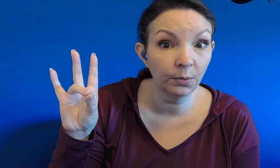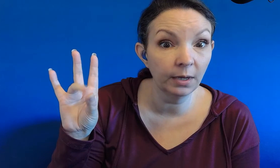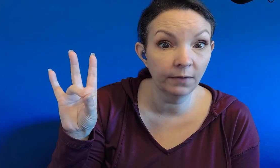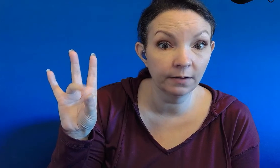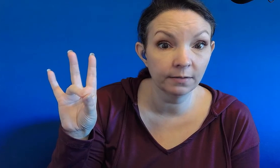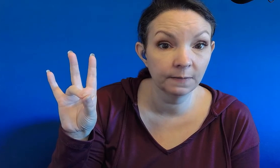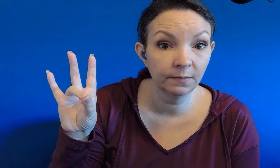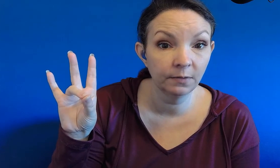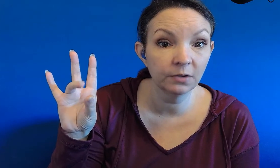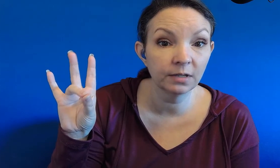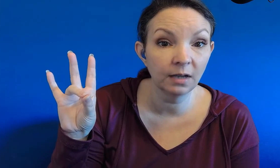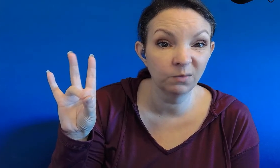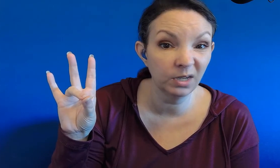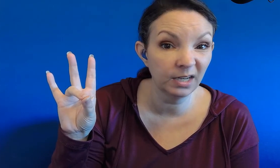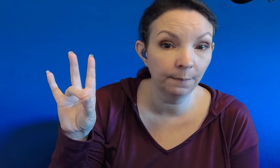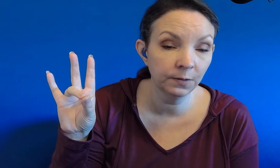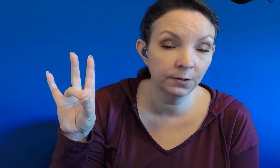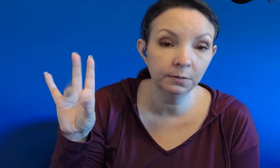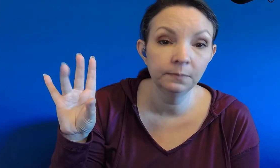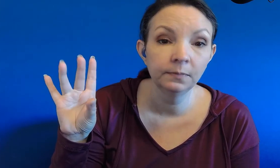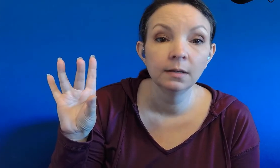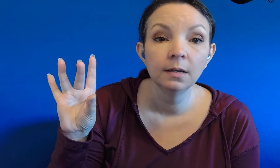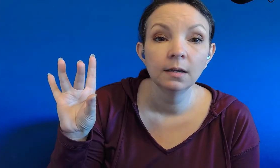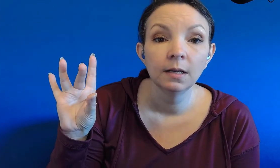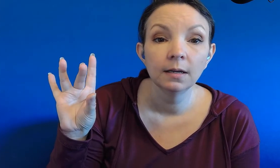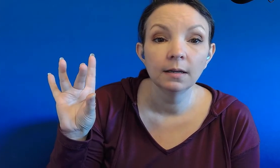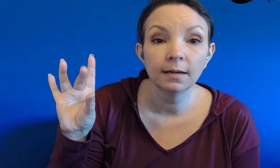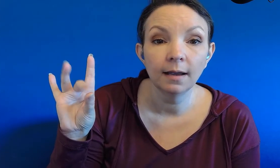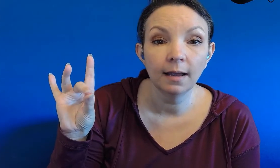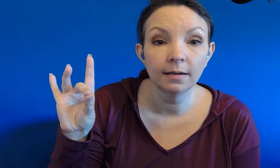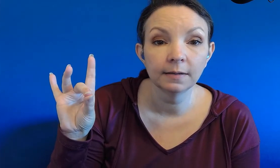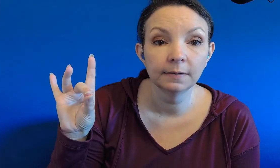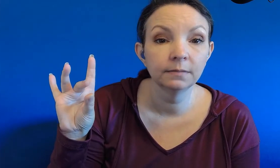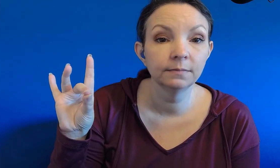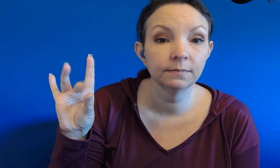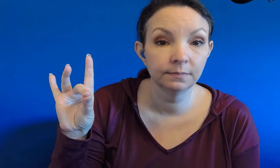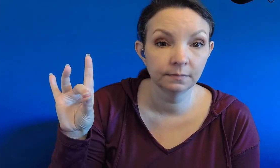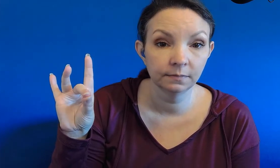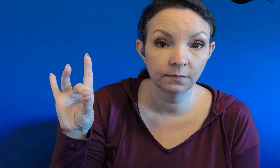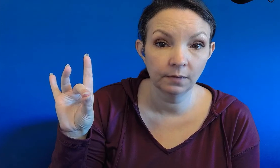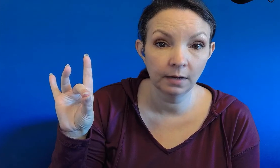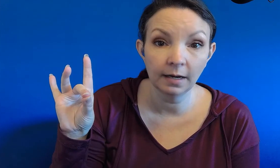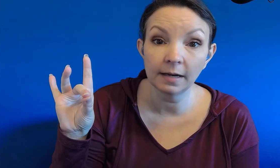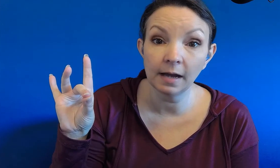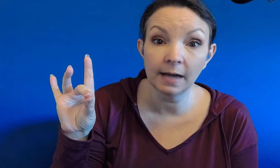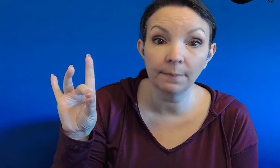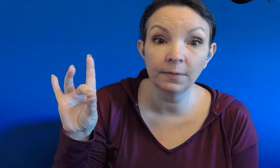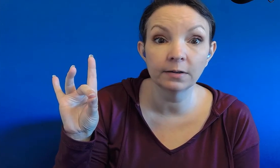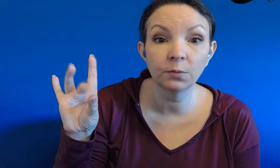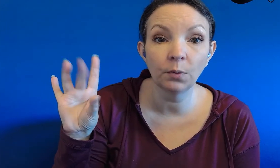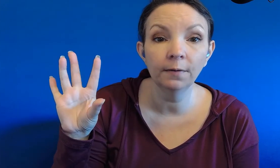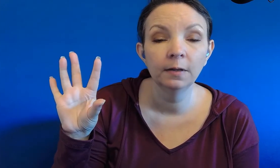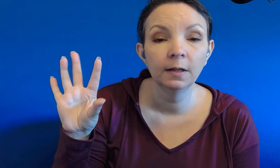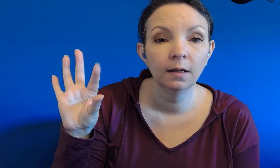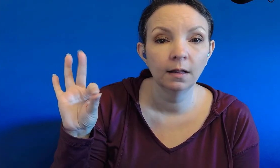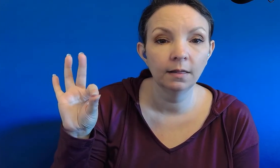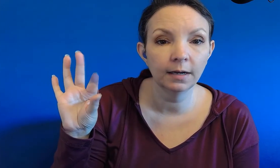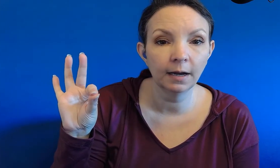finger. We go 7, we tap 2. And then 8. I tap there as well. And then 9.